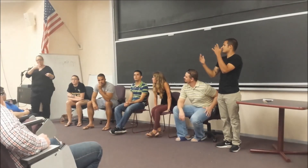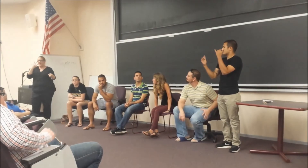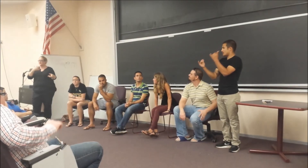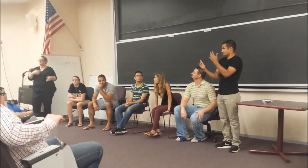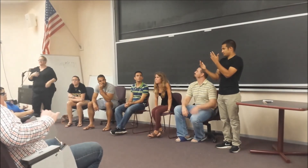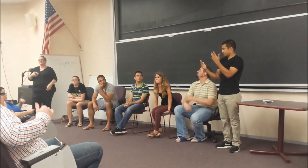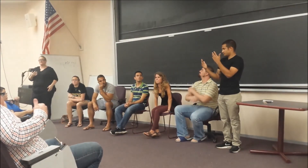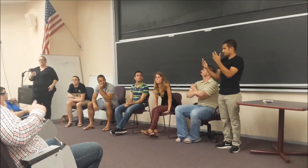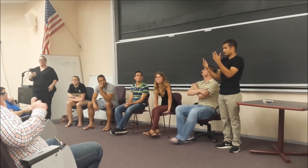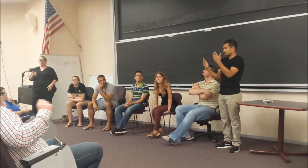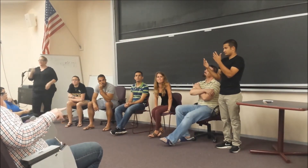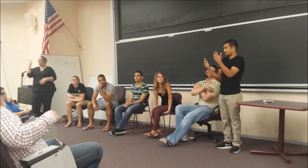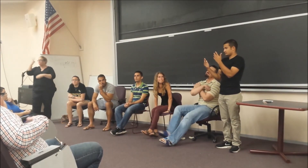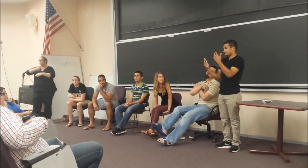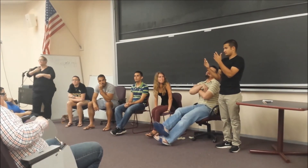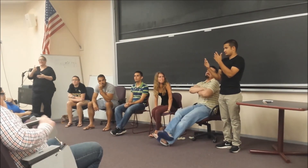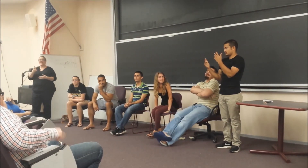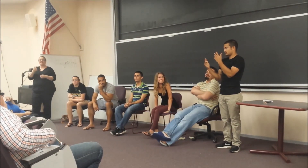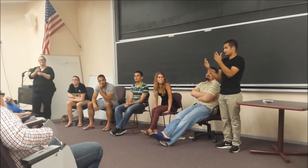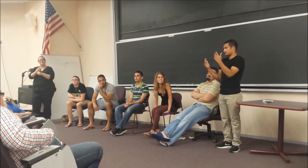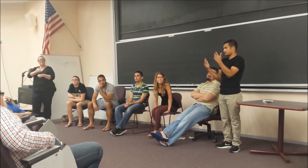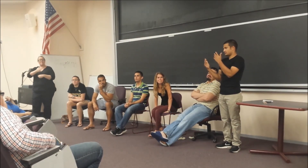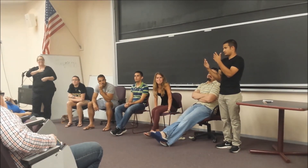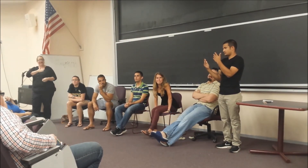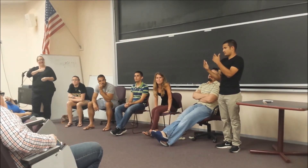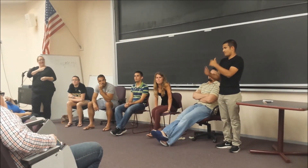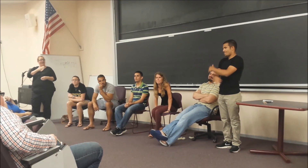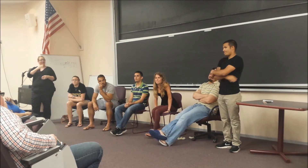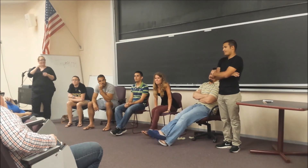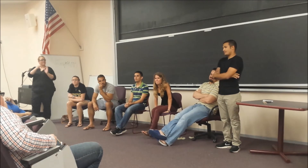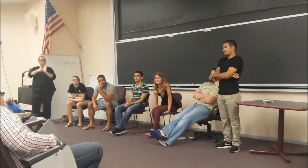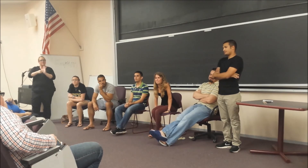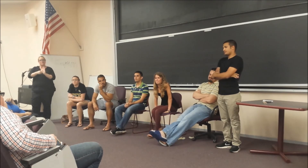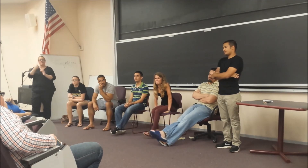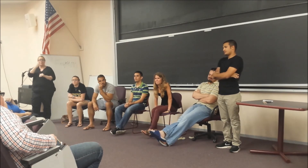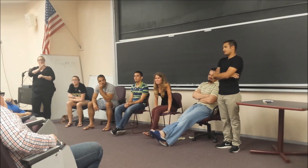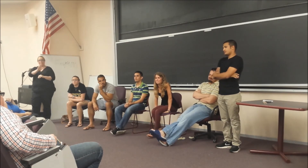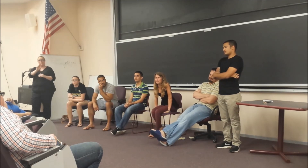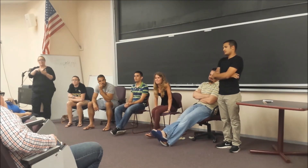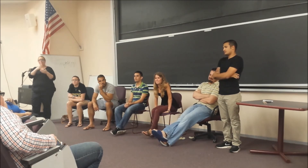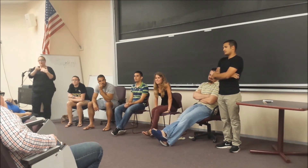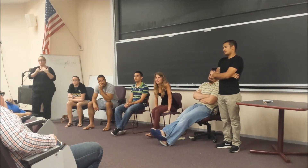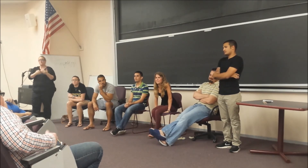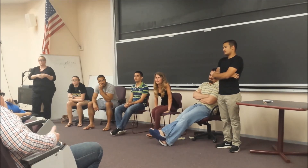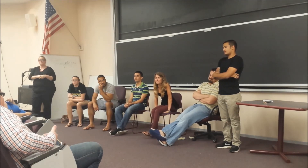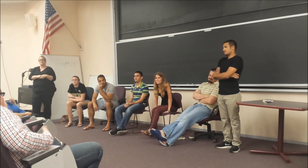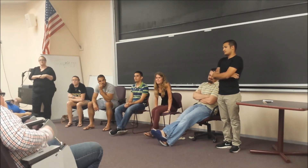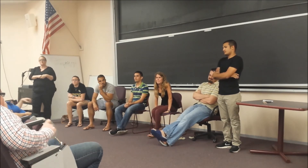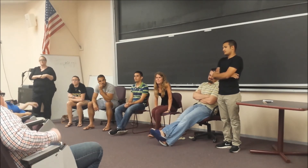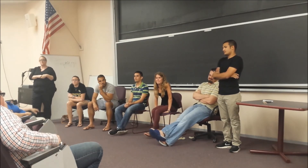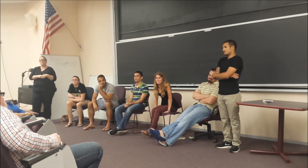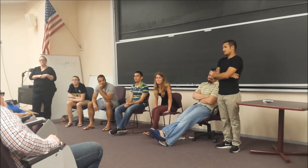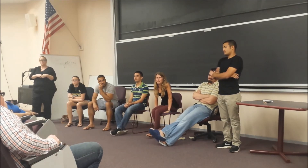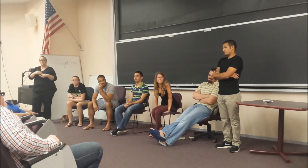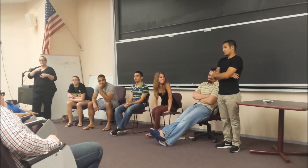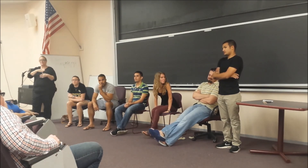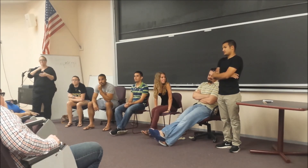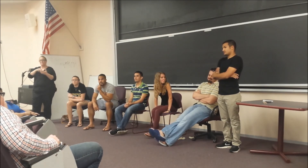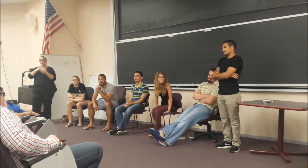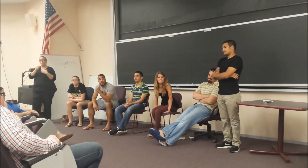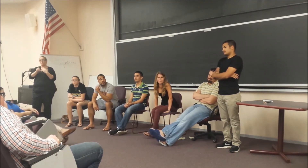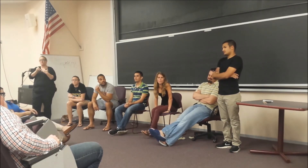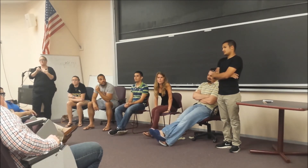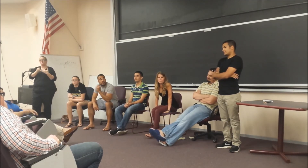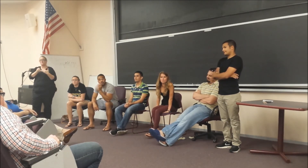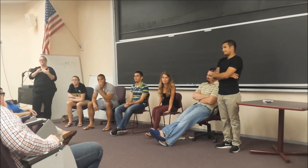So 2 days later, they're already using my work for, you know, their project or creating a project. And my project that I work